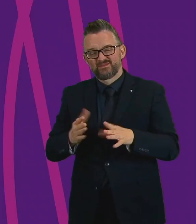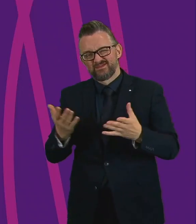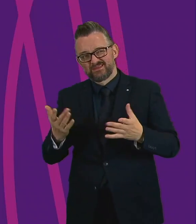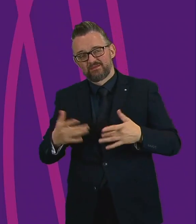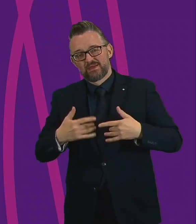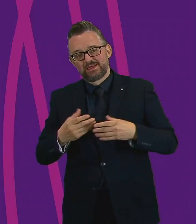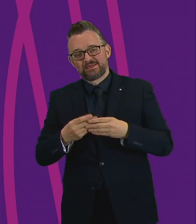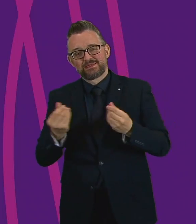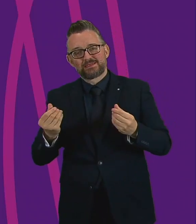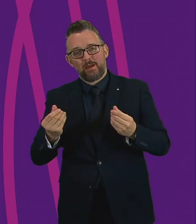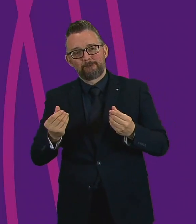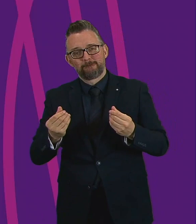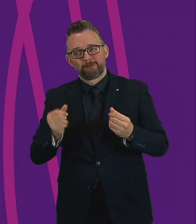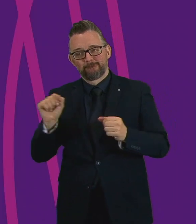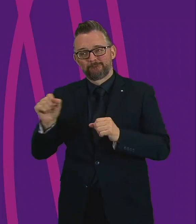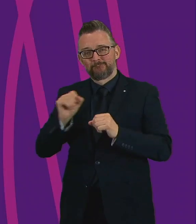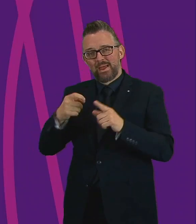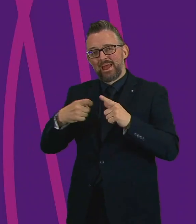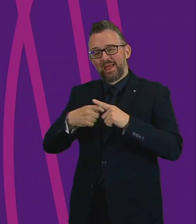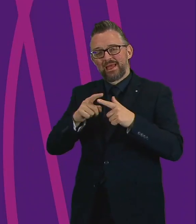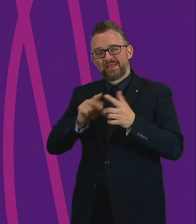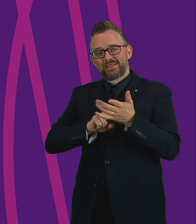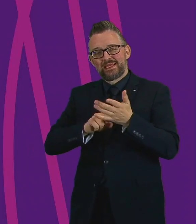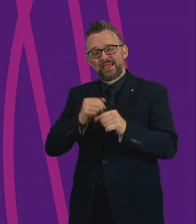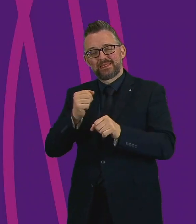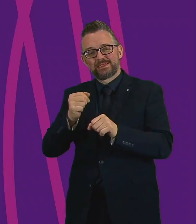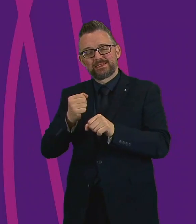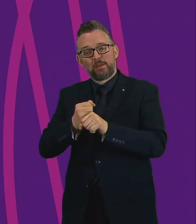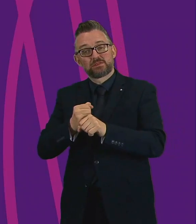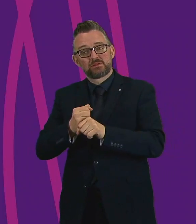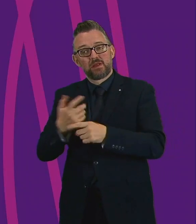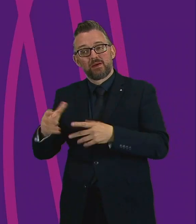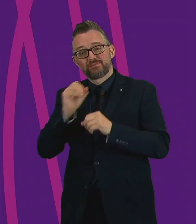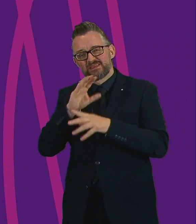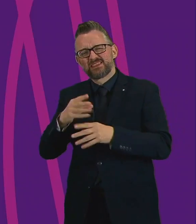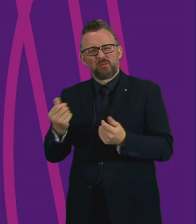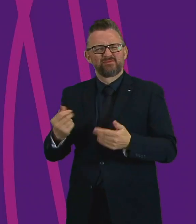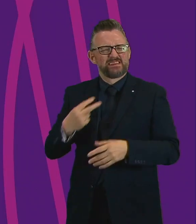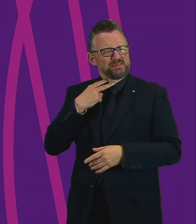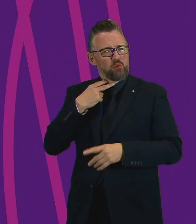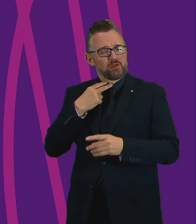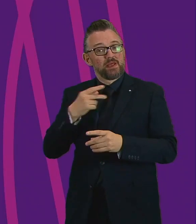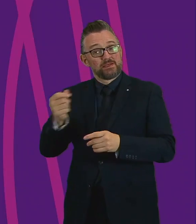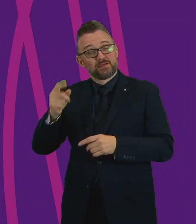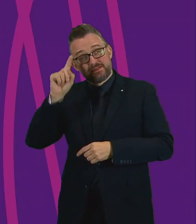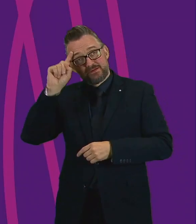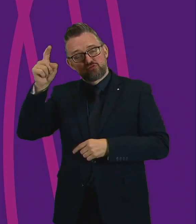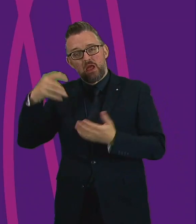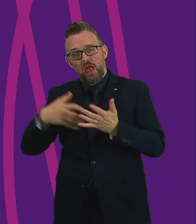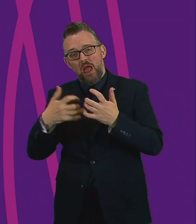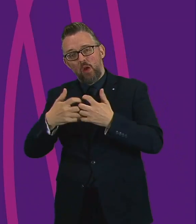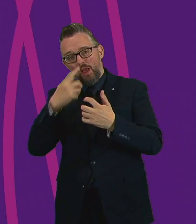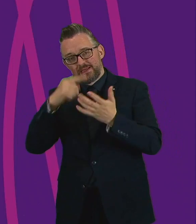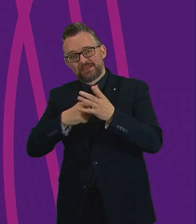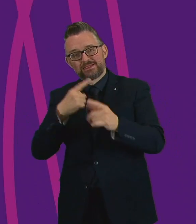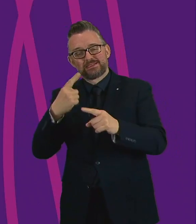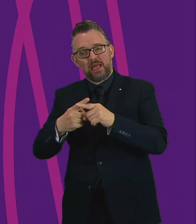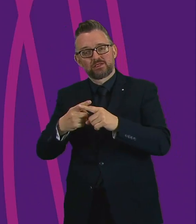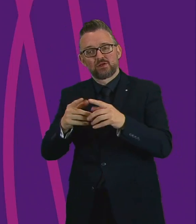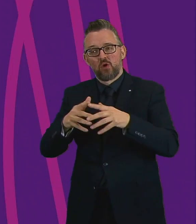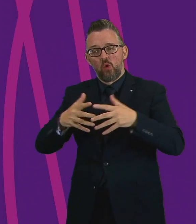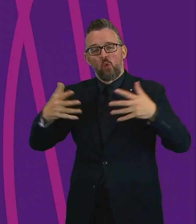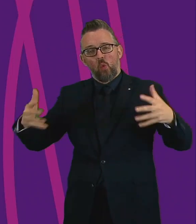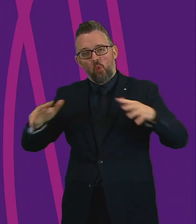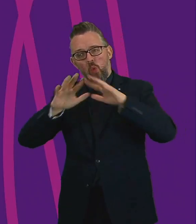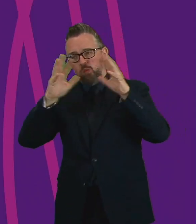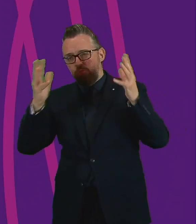disappointing extracts from his contribution, Kenny Gibson did come forward with some suggestions on taxing global operations